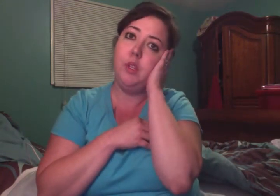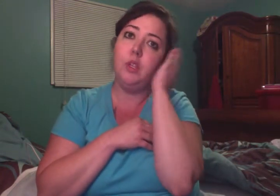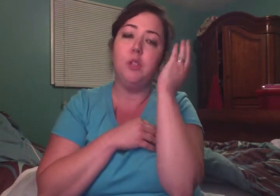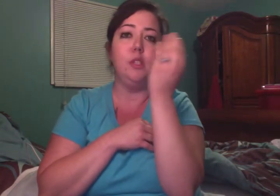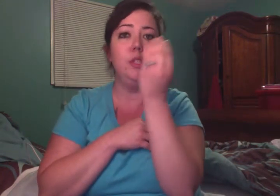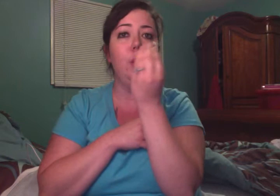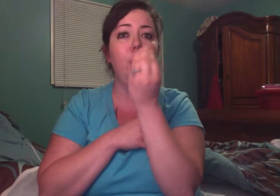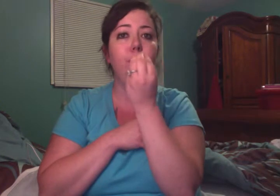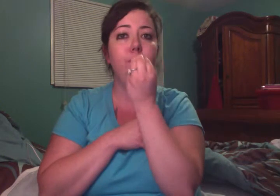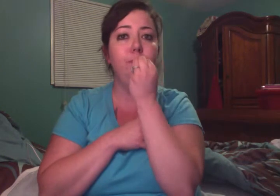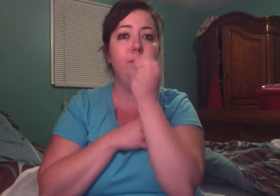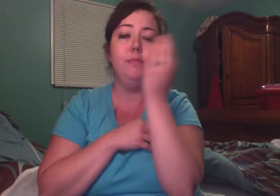this is home.